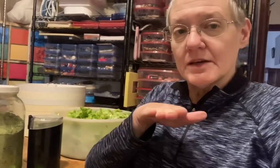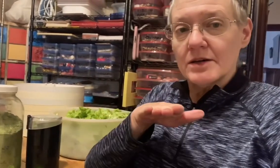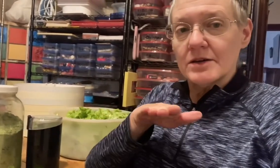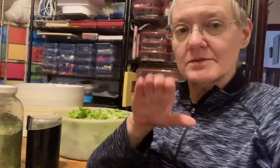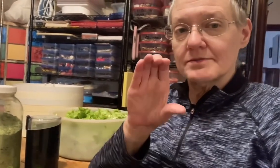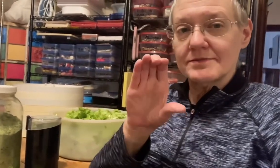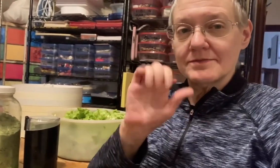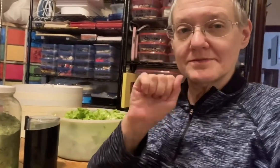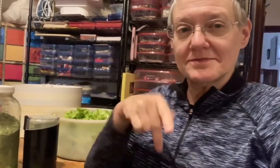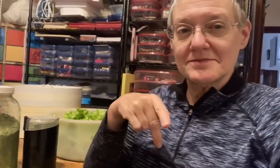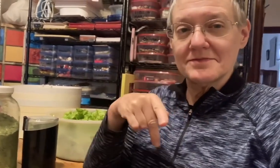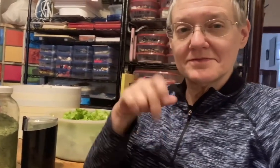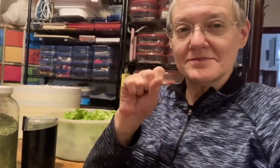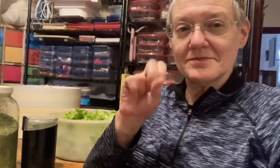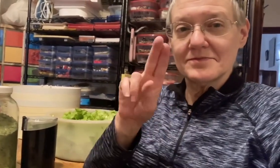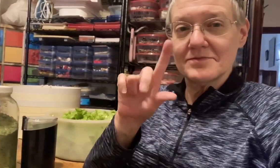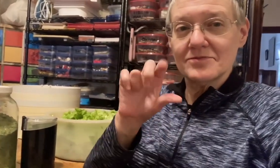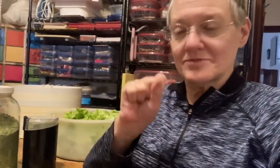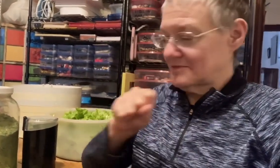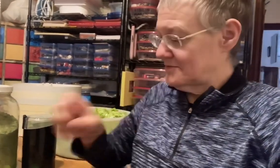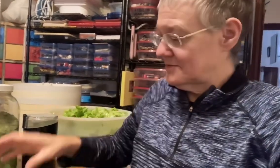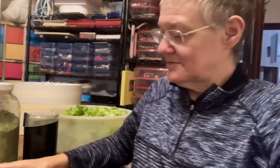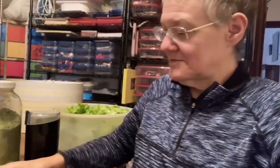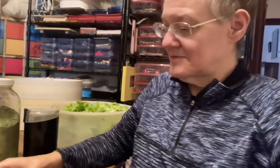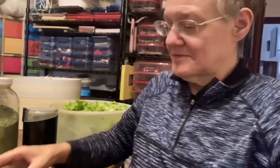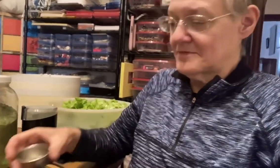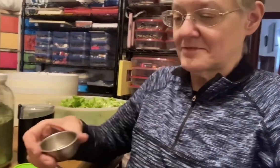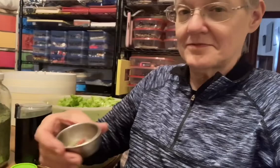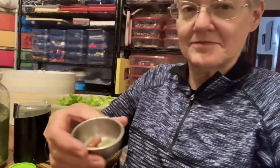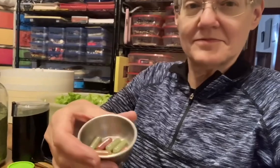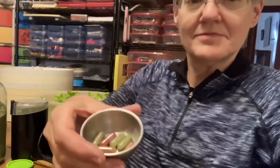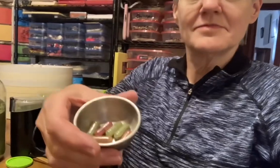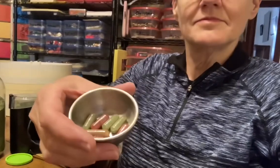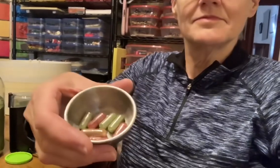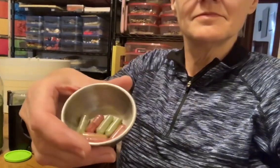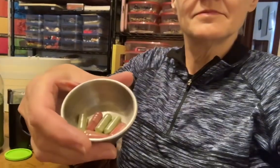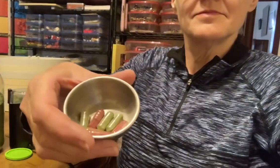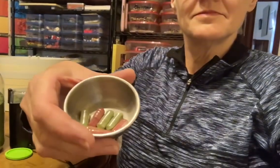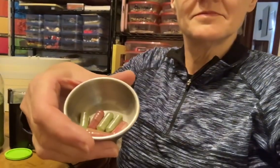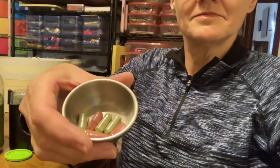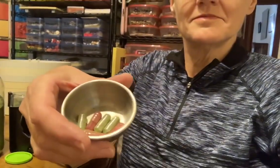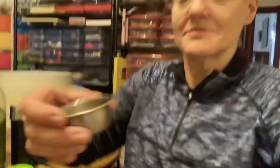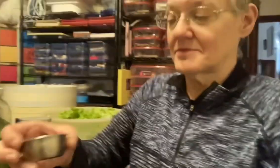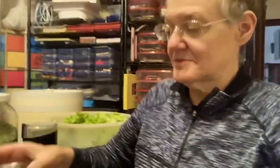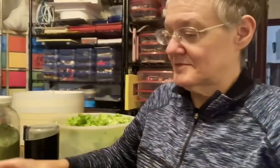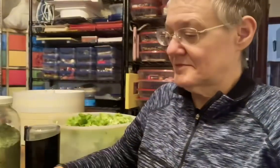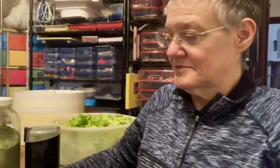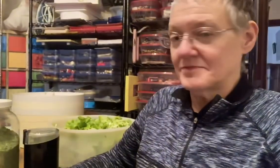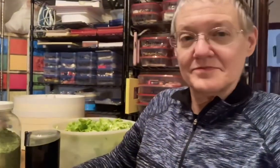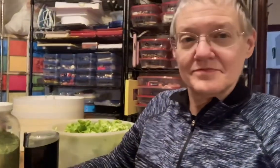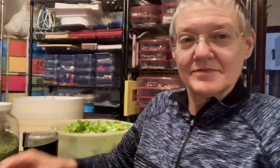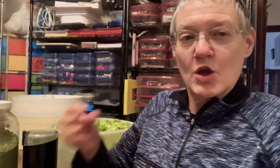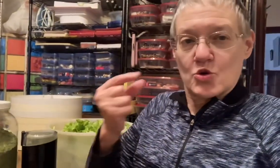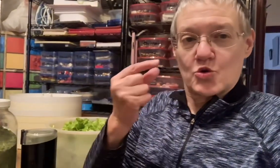And from there, I fill up capsules. And these are some green